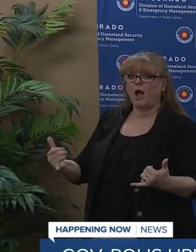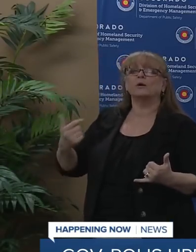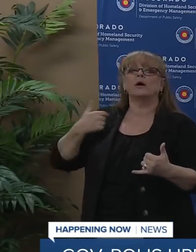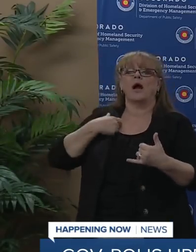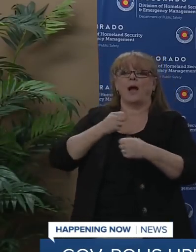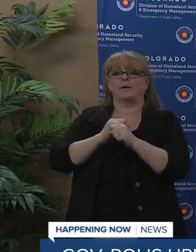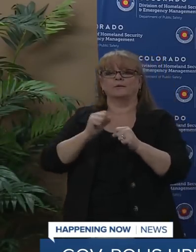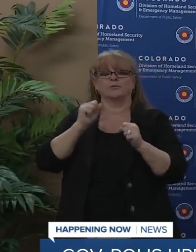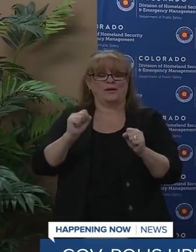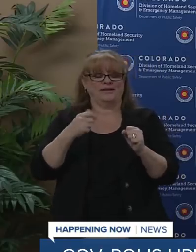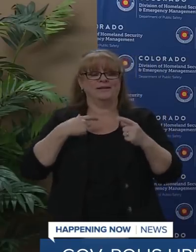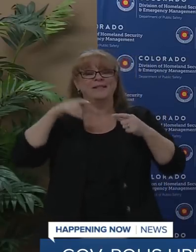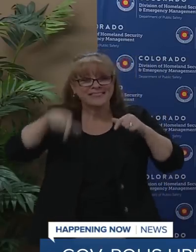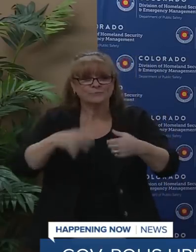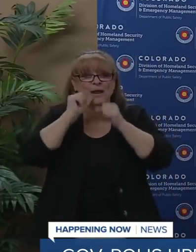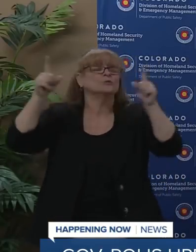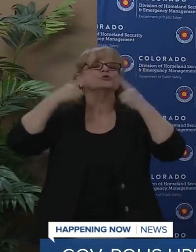Governor?